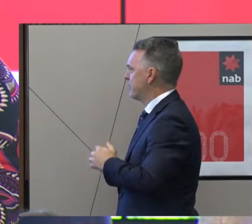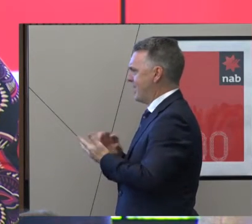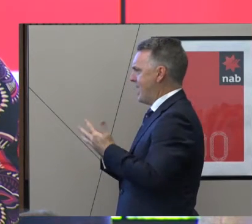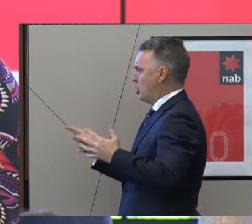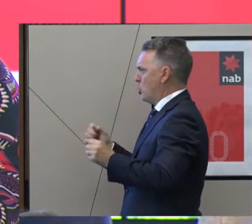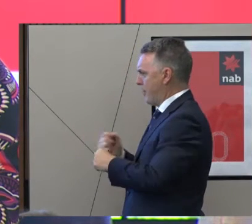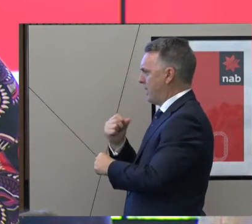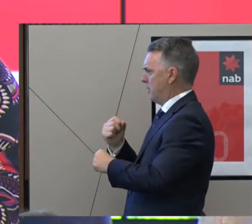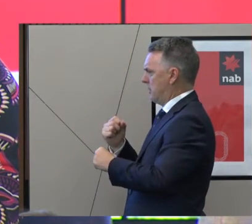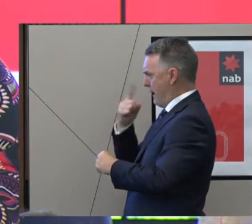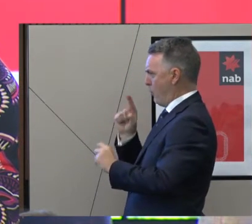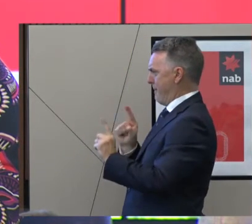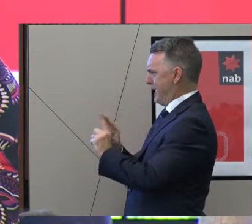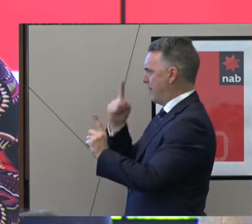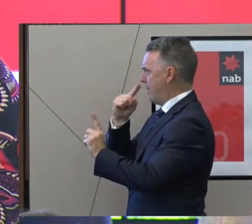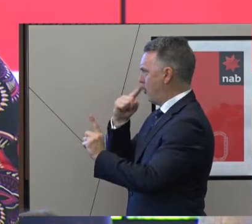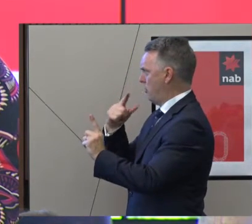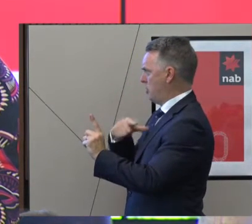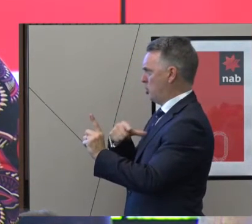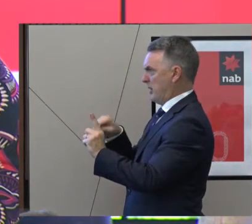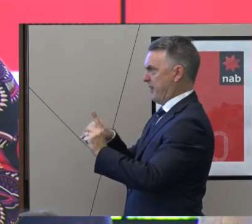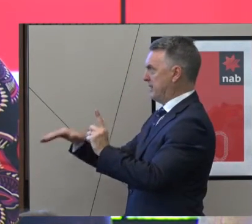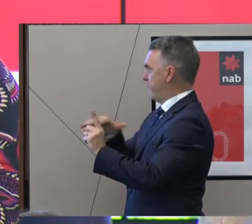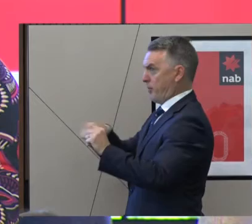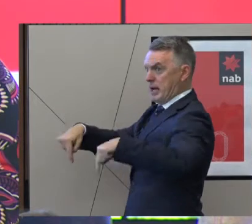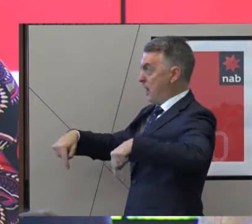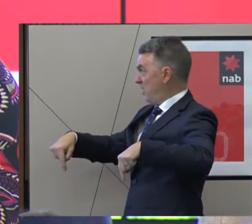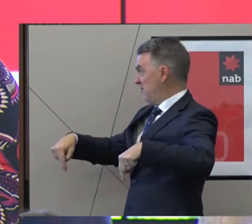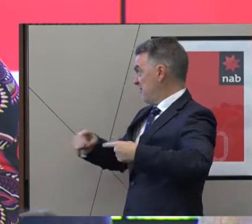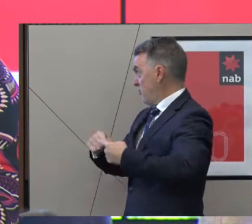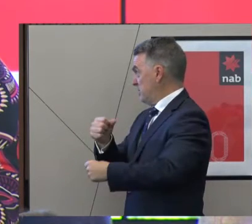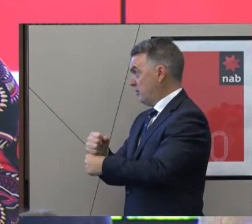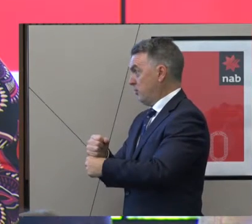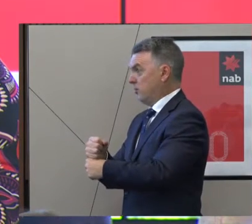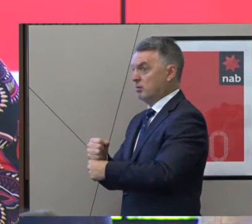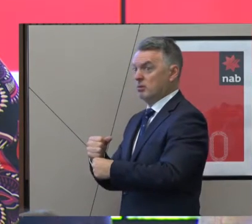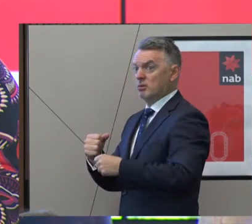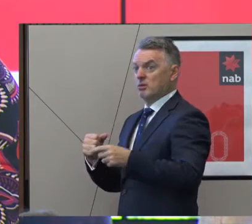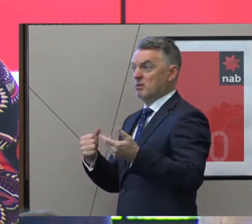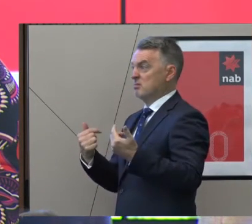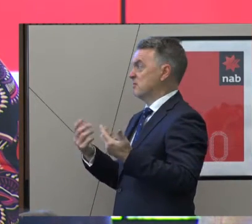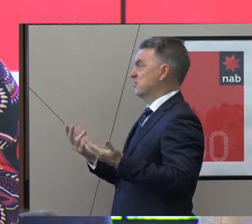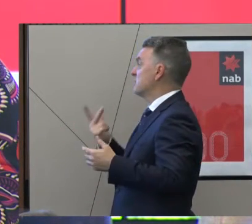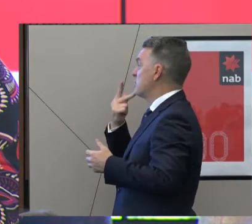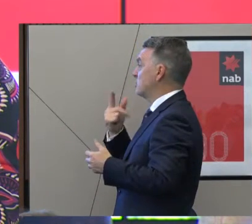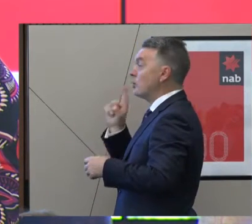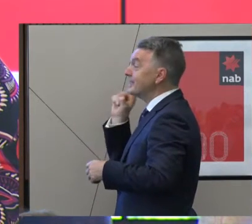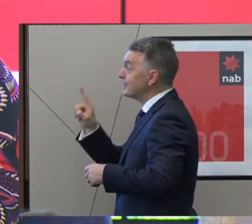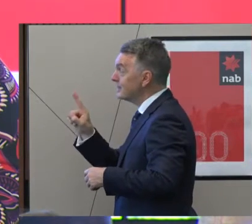get people to meet people where, even in an environment like this, we were in a situation where, for example,